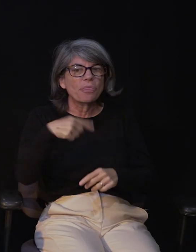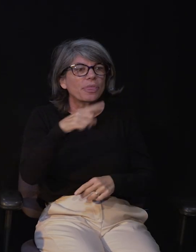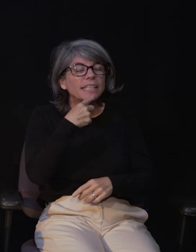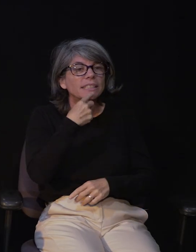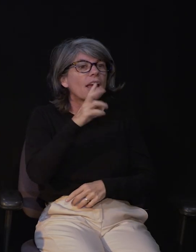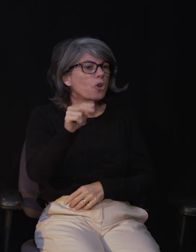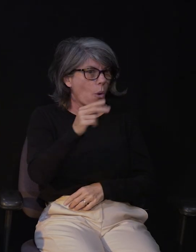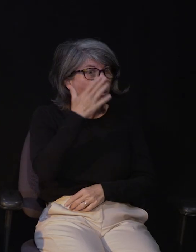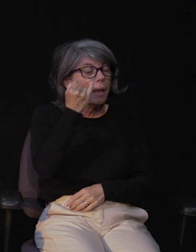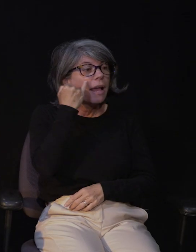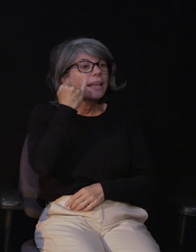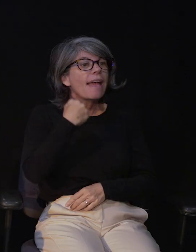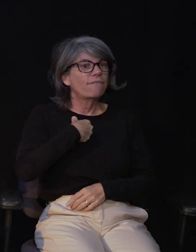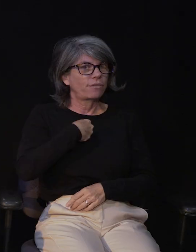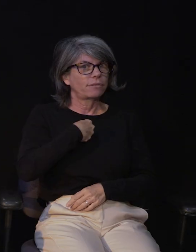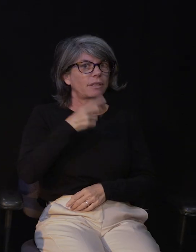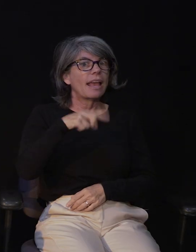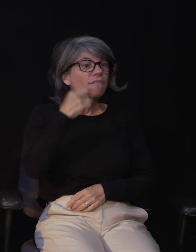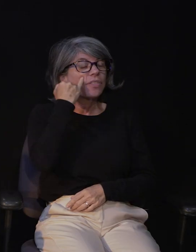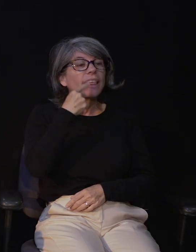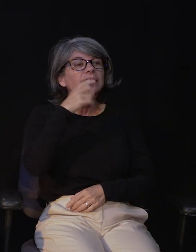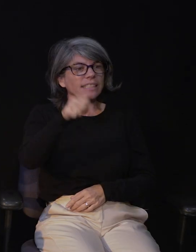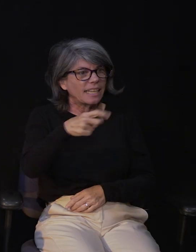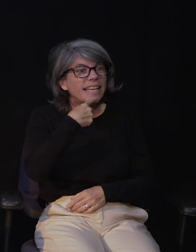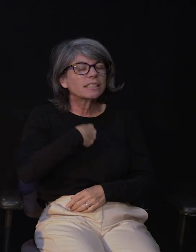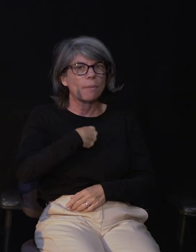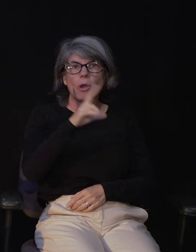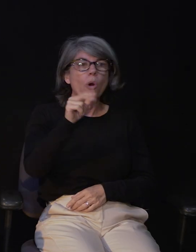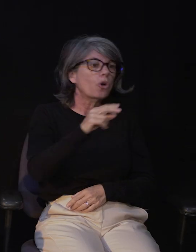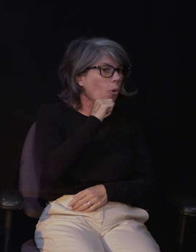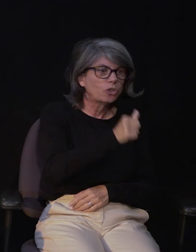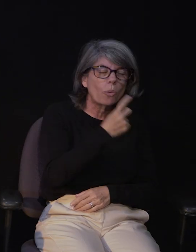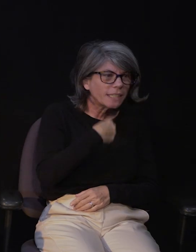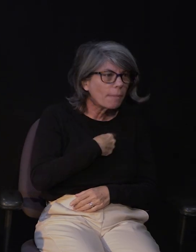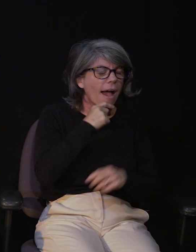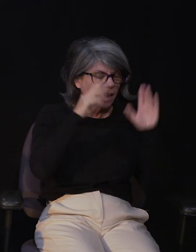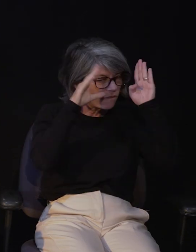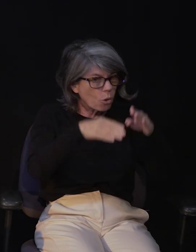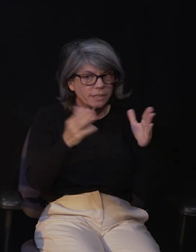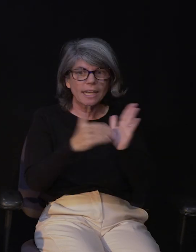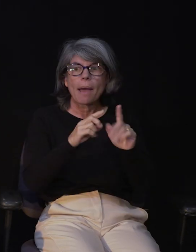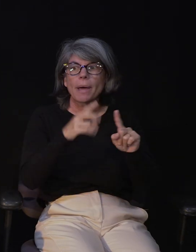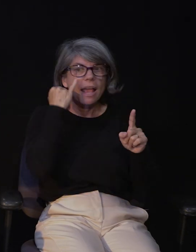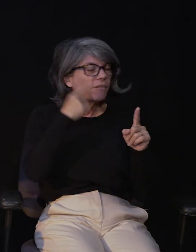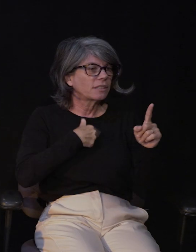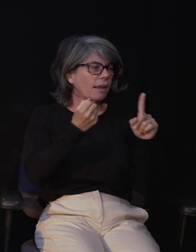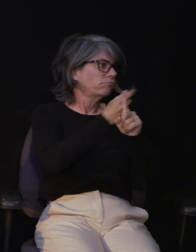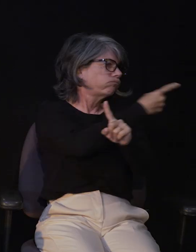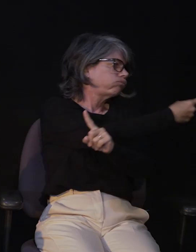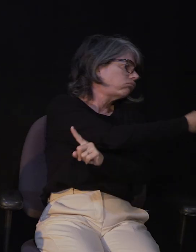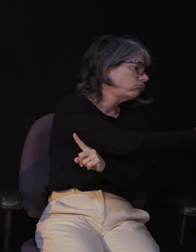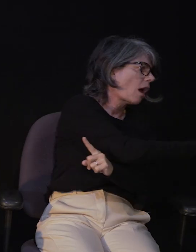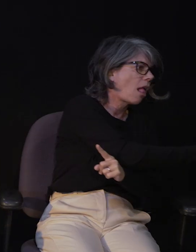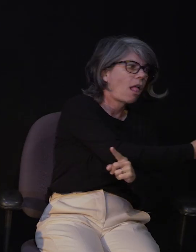no, because if they say, yes, tell me, or don't tell me, I can focus back in. But if it's like